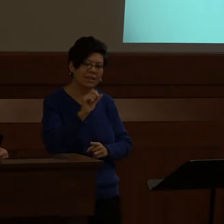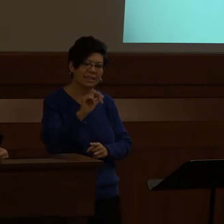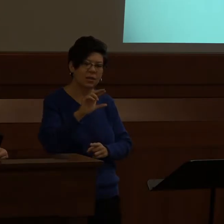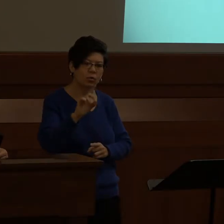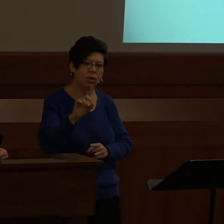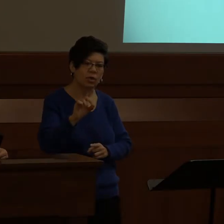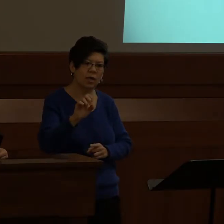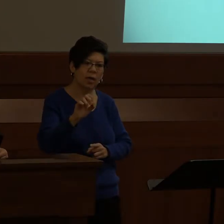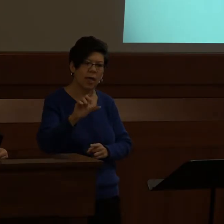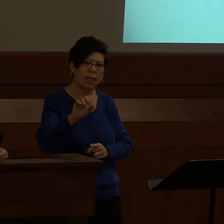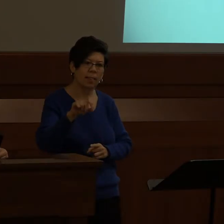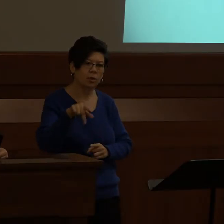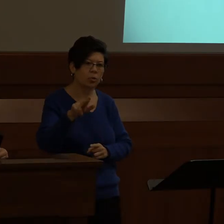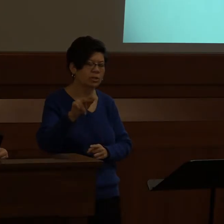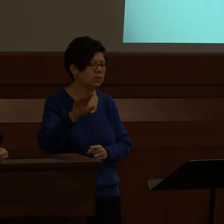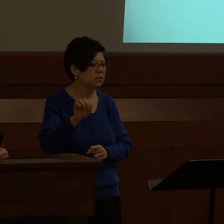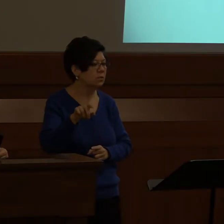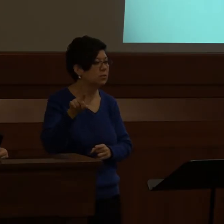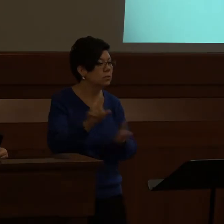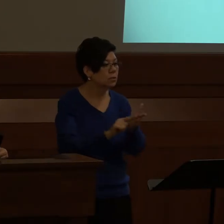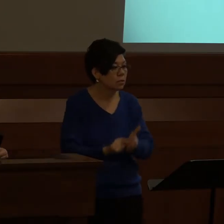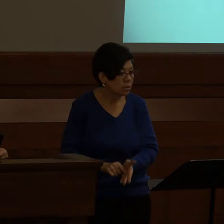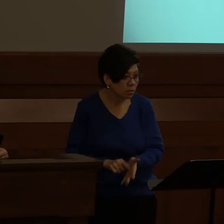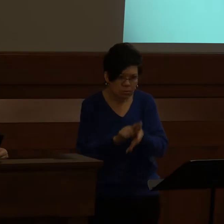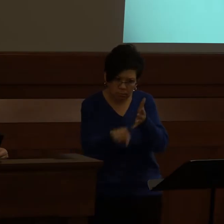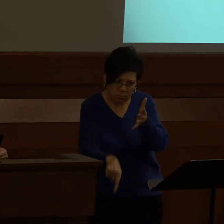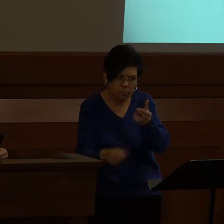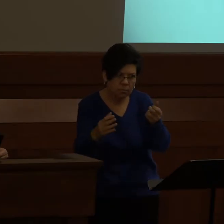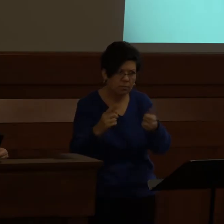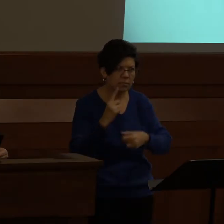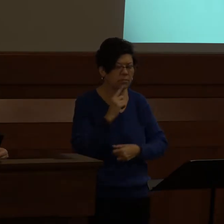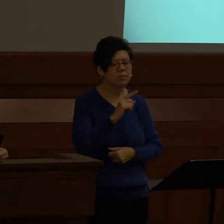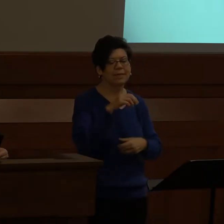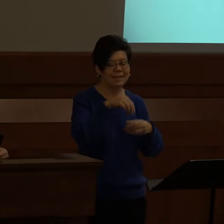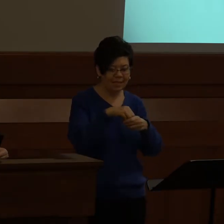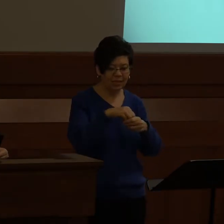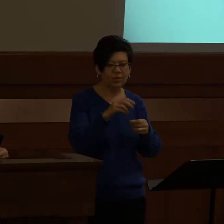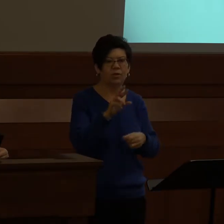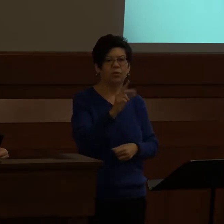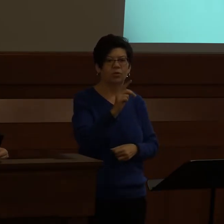Among her publications are articles in Rhetorical Review,